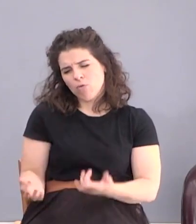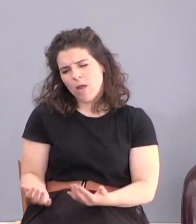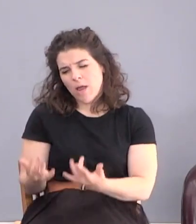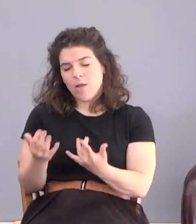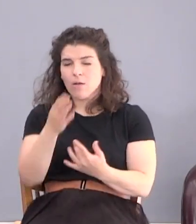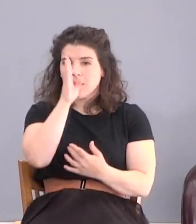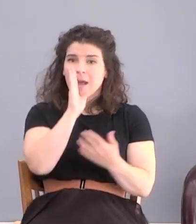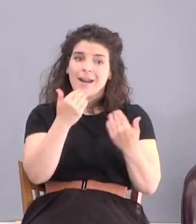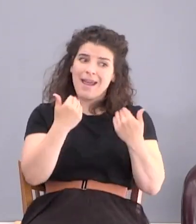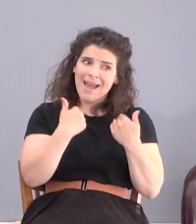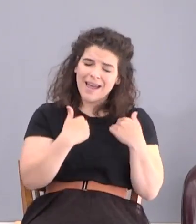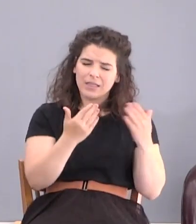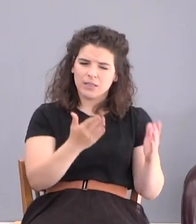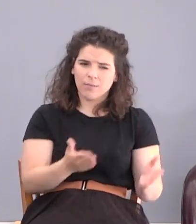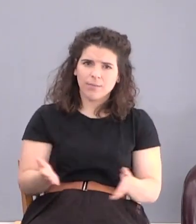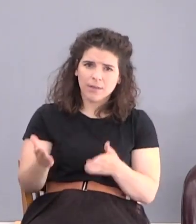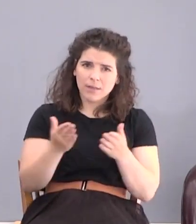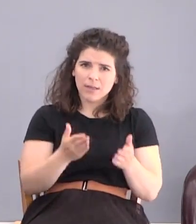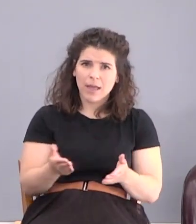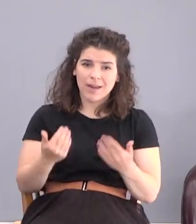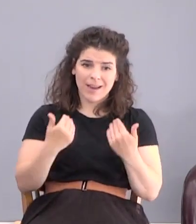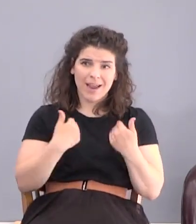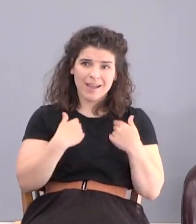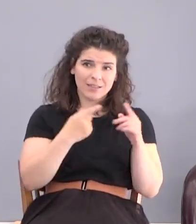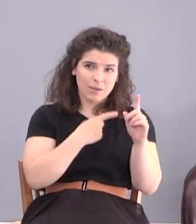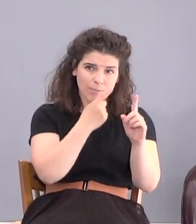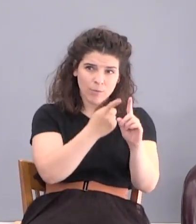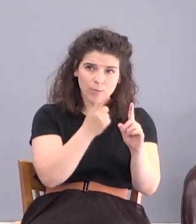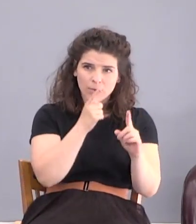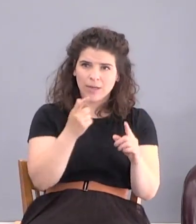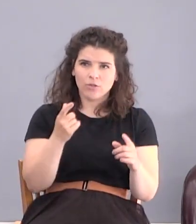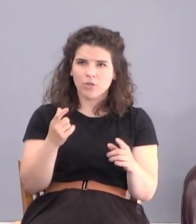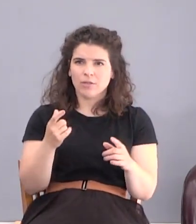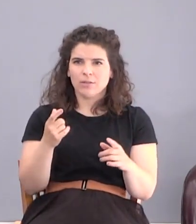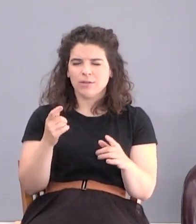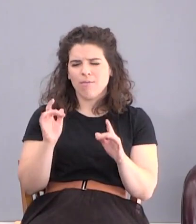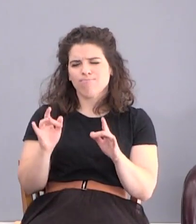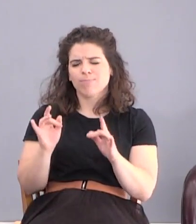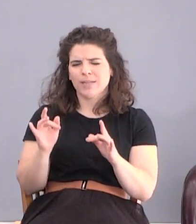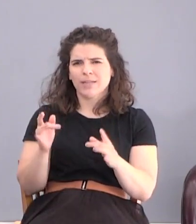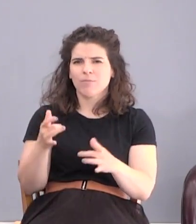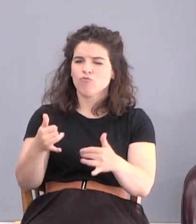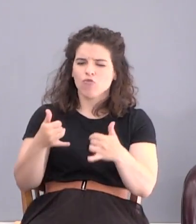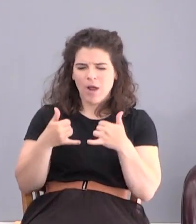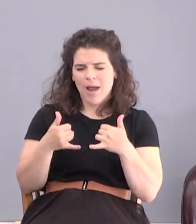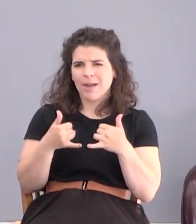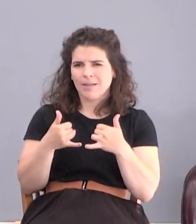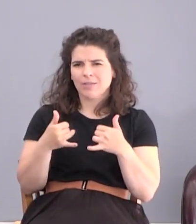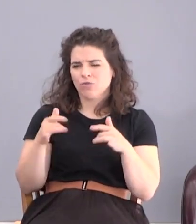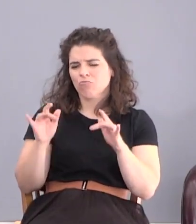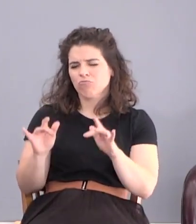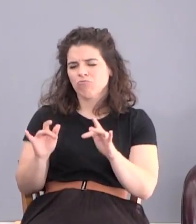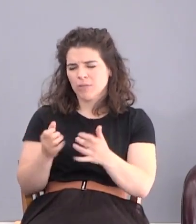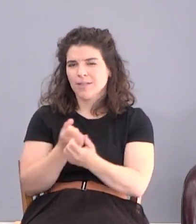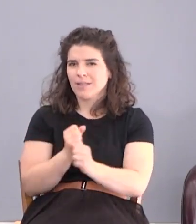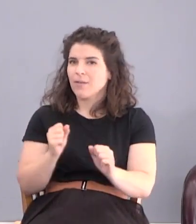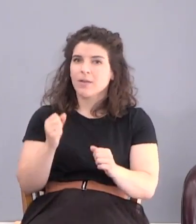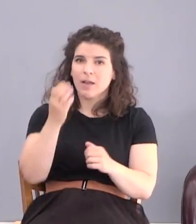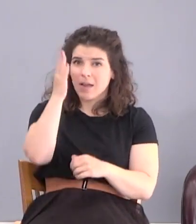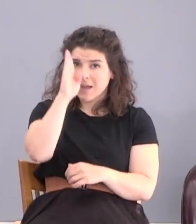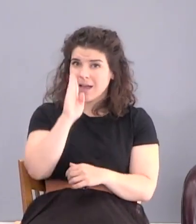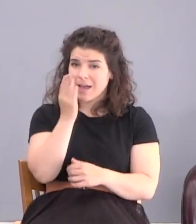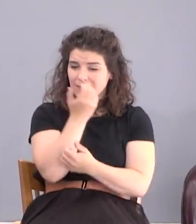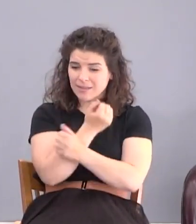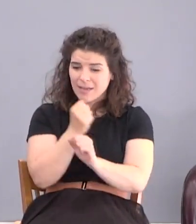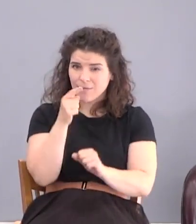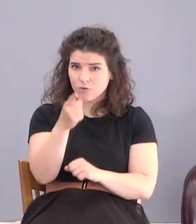got a plan and a purpose. You aren't just a consolation prize. You aren't a pity save. God saved you because he's got a plan in the